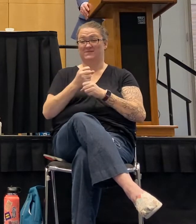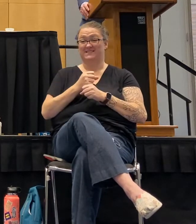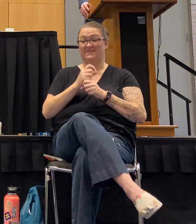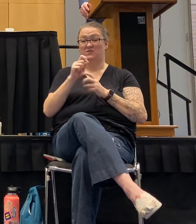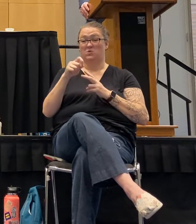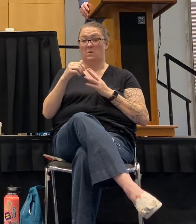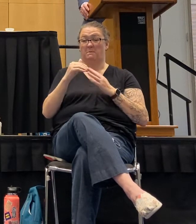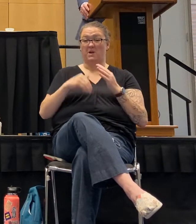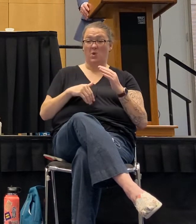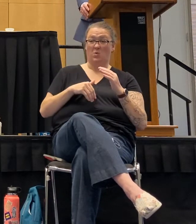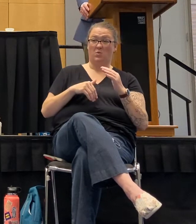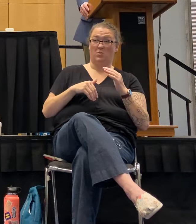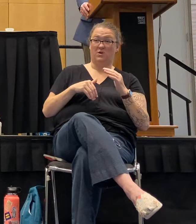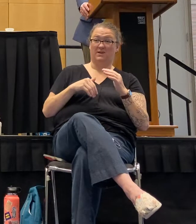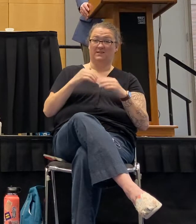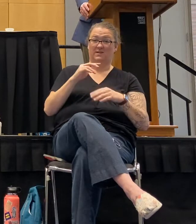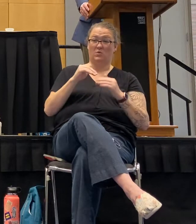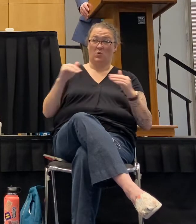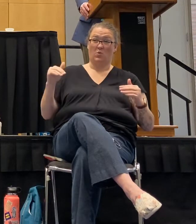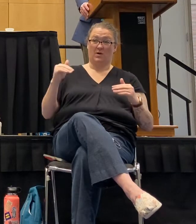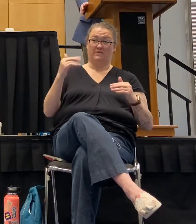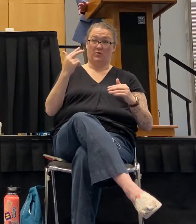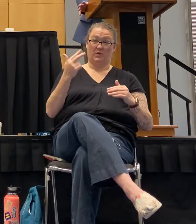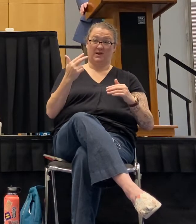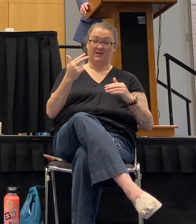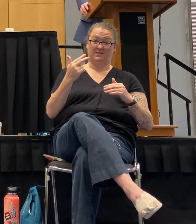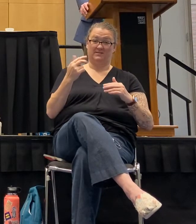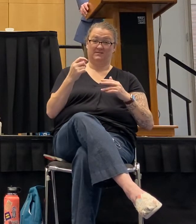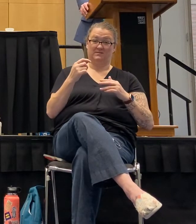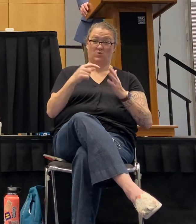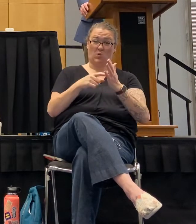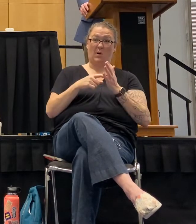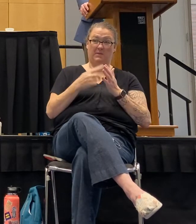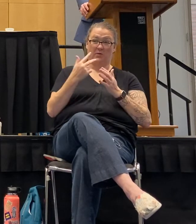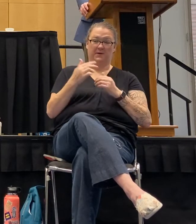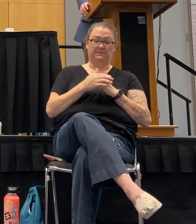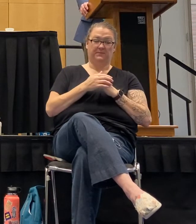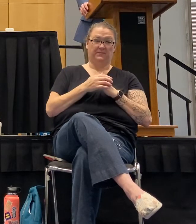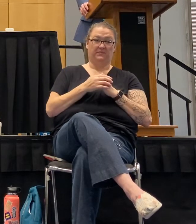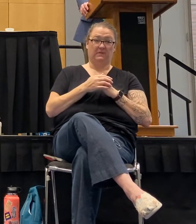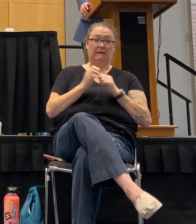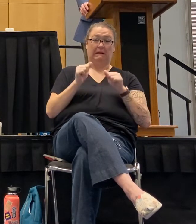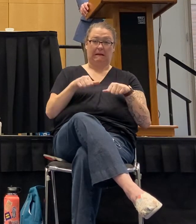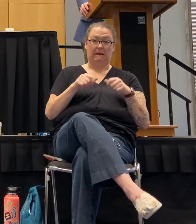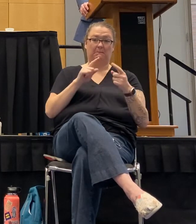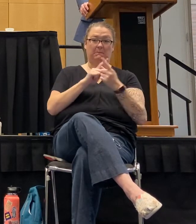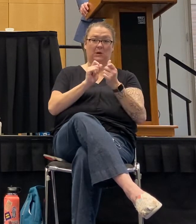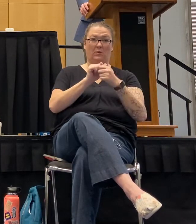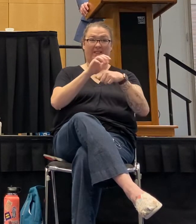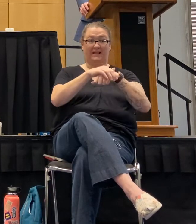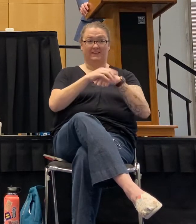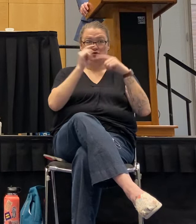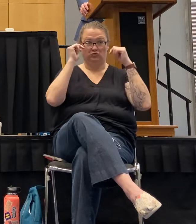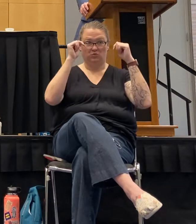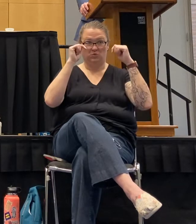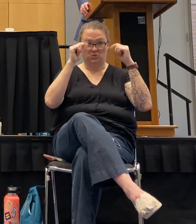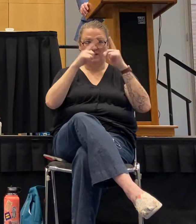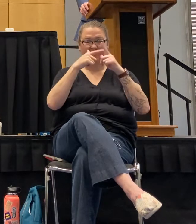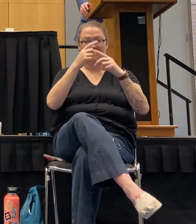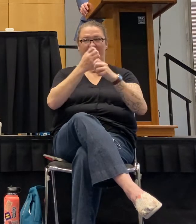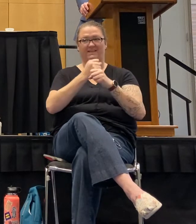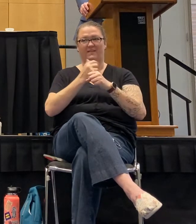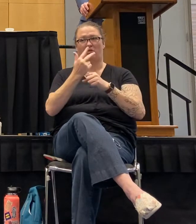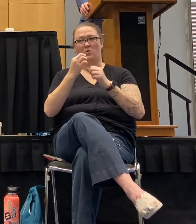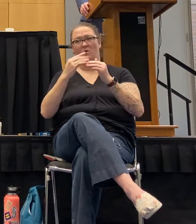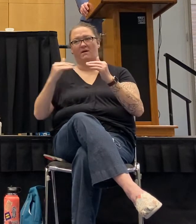score below the institution's requirement, this is specific to the English 3 test, who then met with an English 3 tutor, then received a